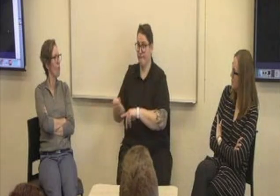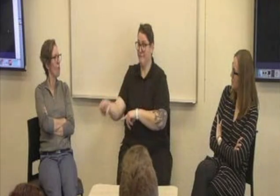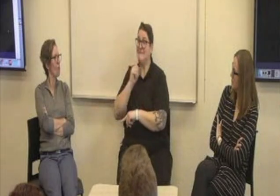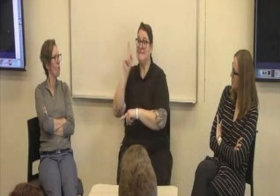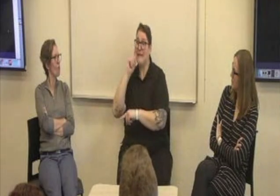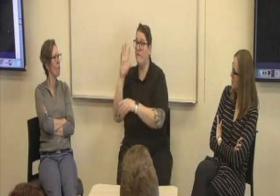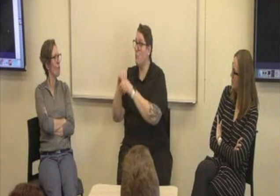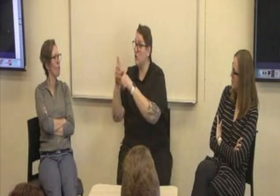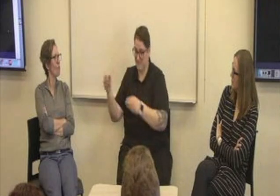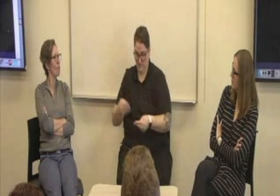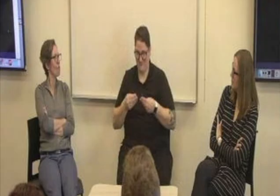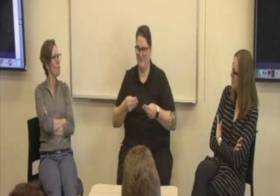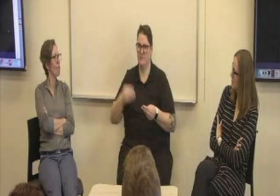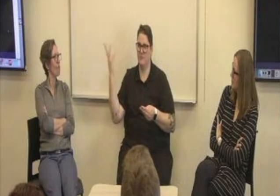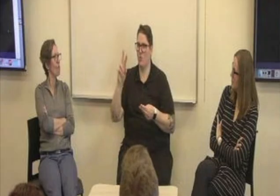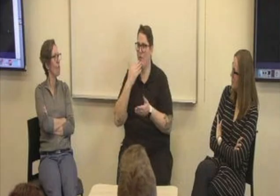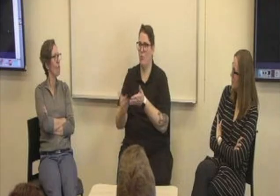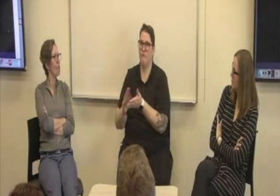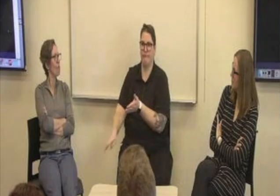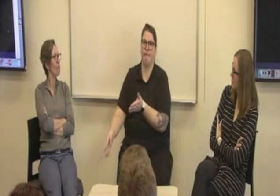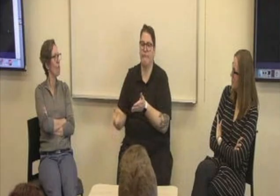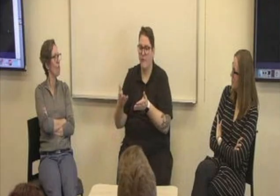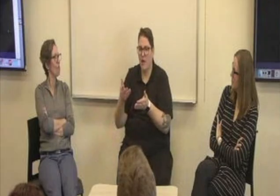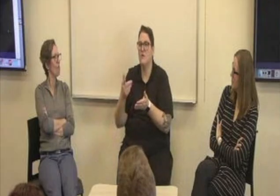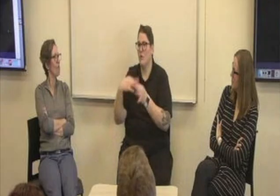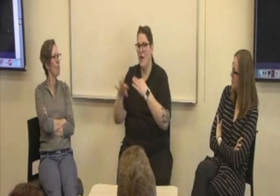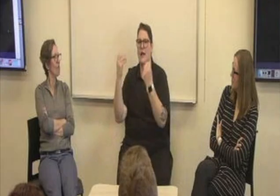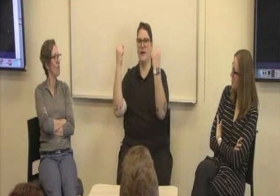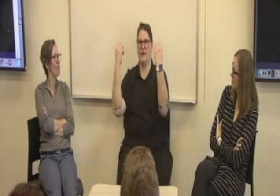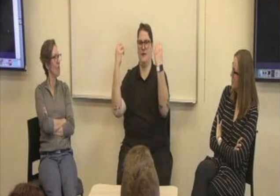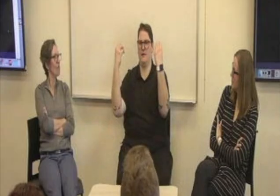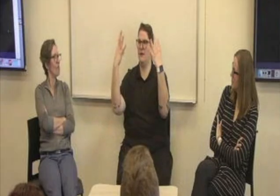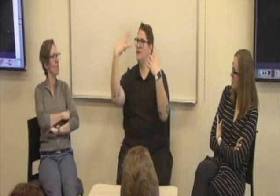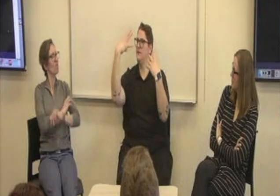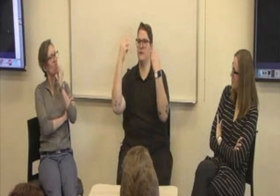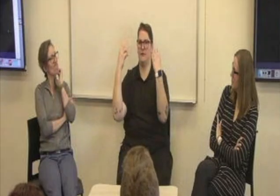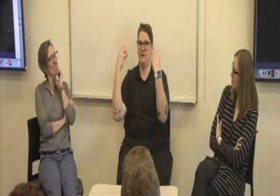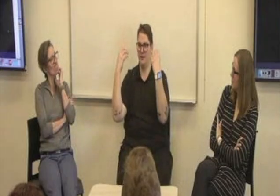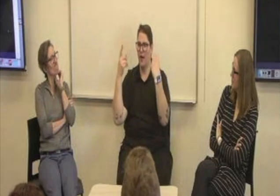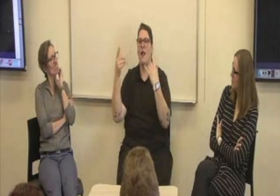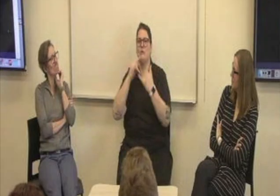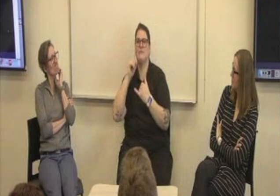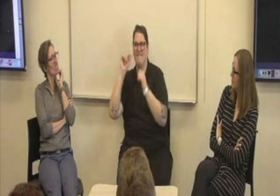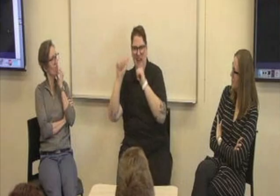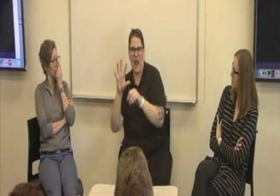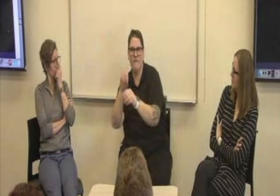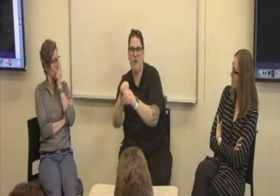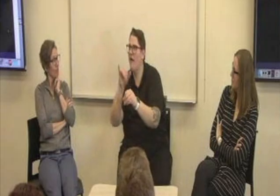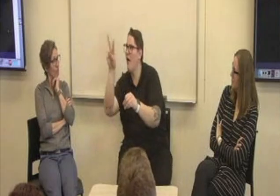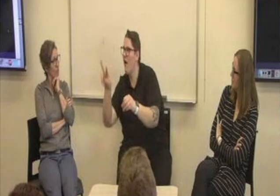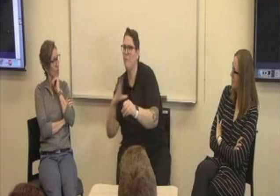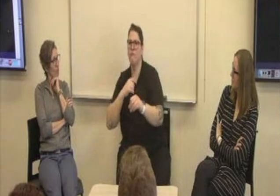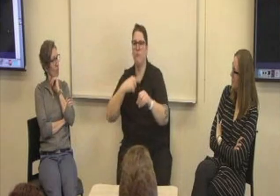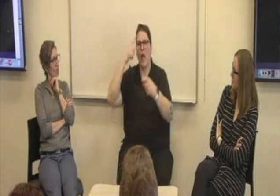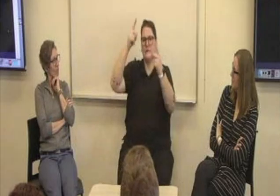or instructions, and to just give it to a deaf person, they might just kind of toss it out. They prefer that information